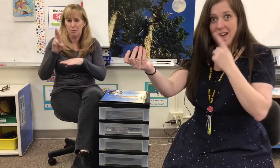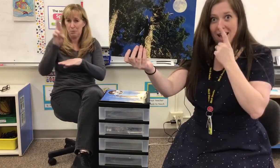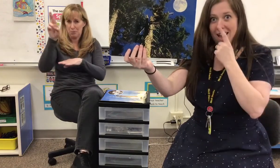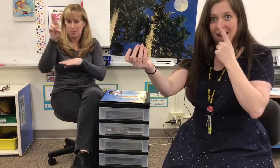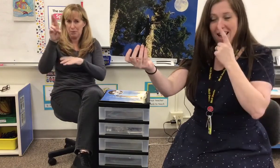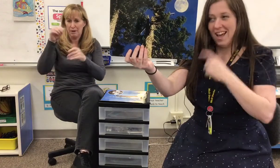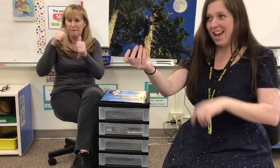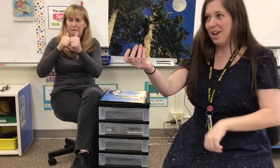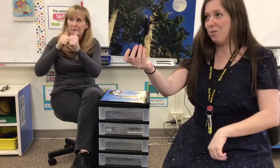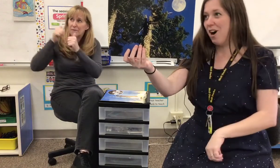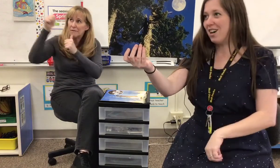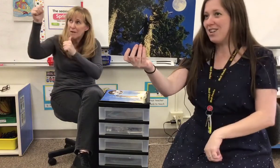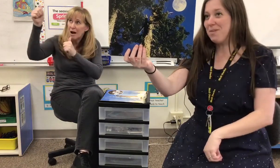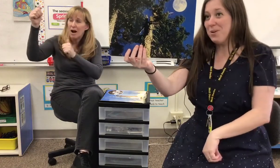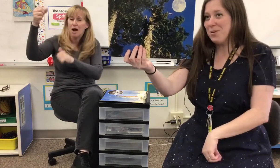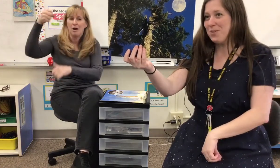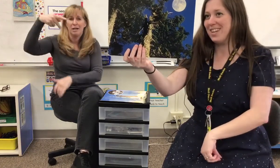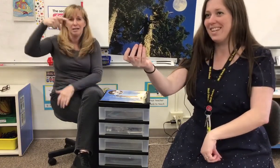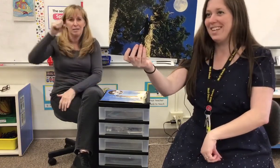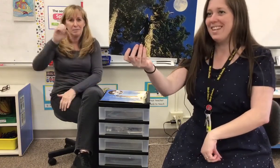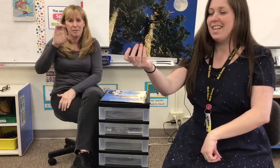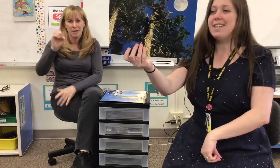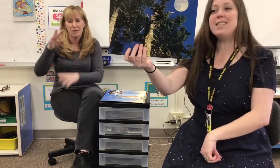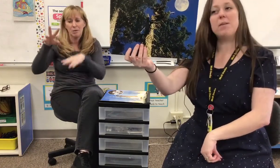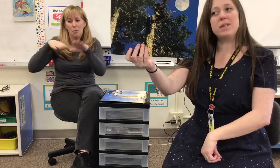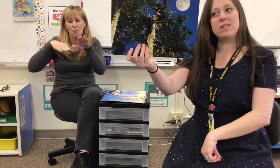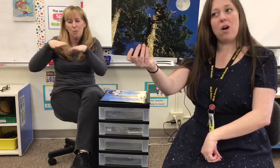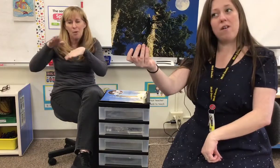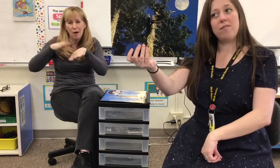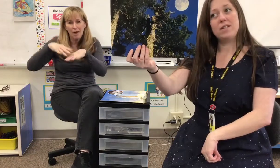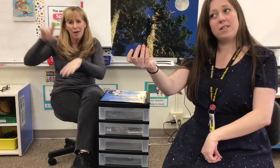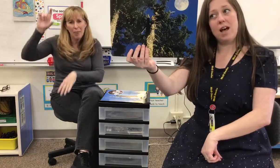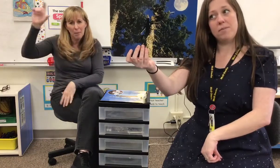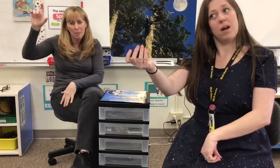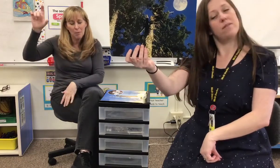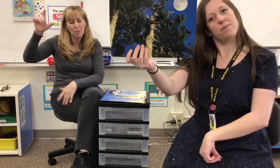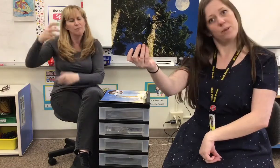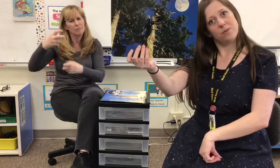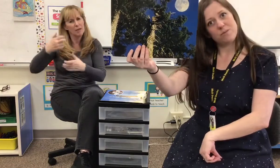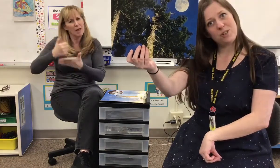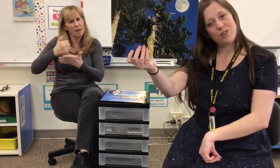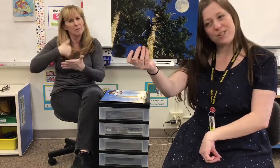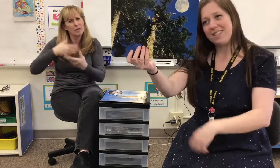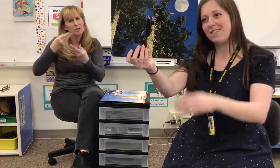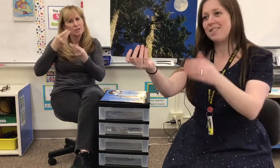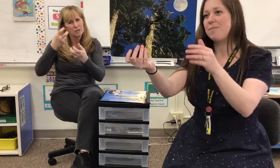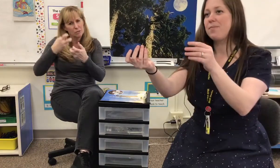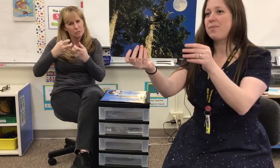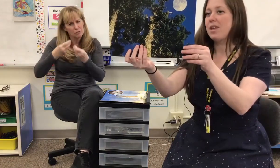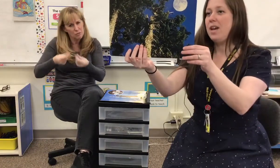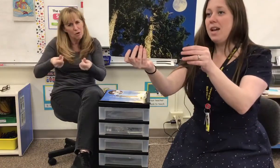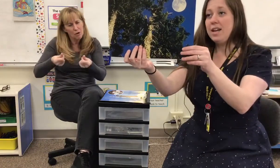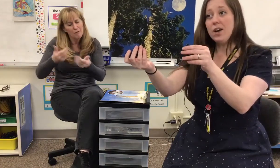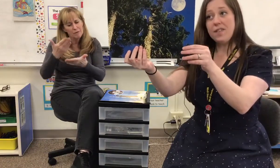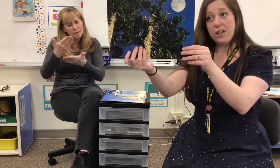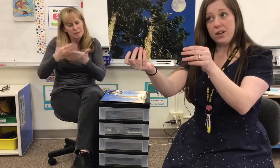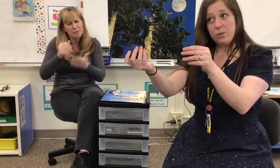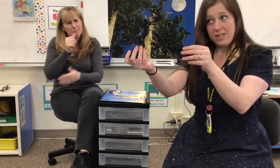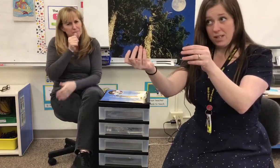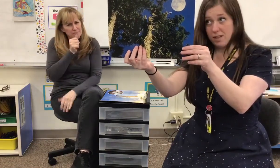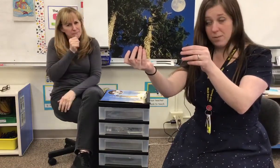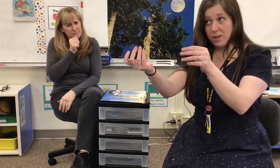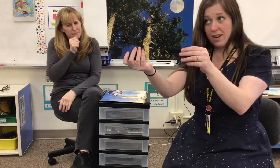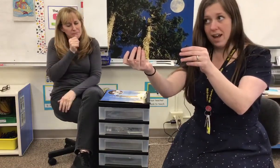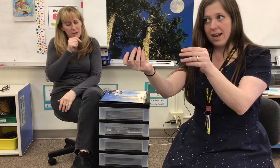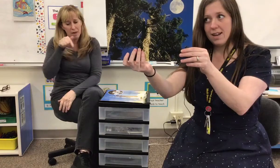space and walked on the moon. This helped us solve some of the moon's mysteries. Here on the Earth,